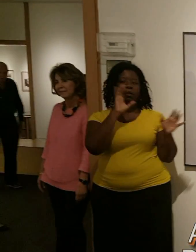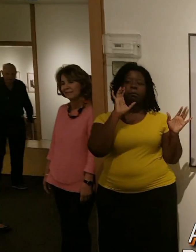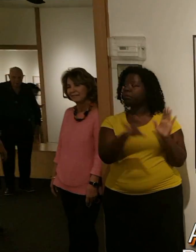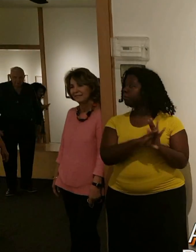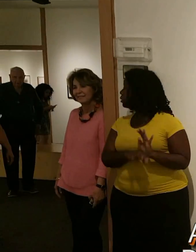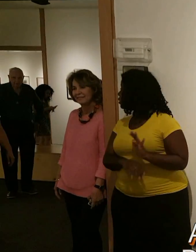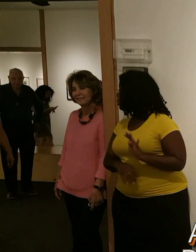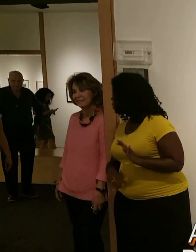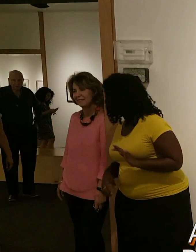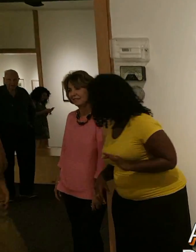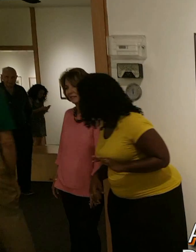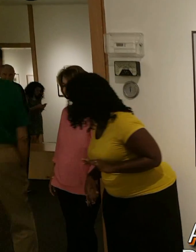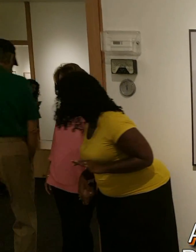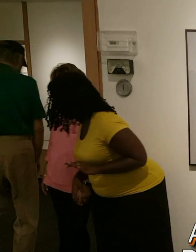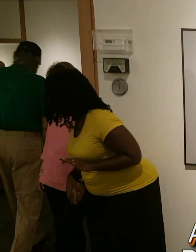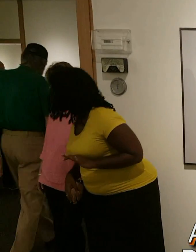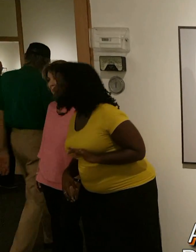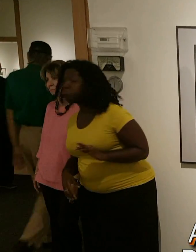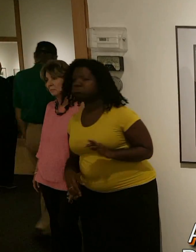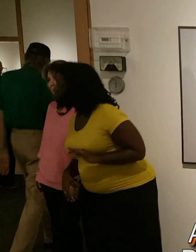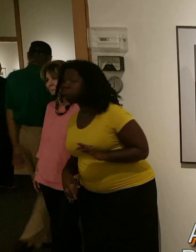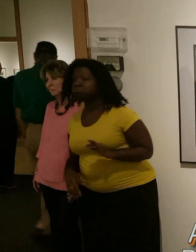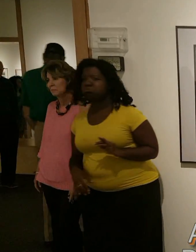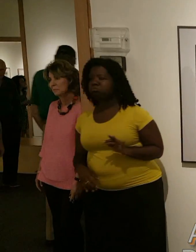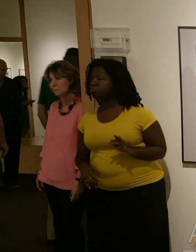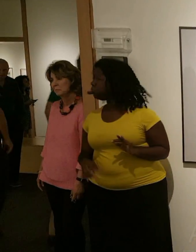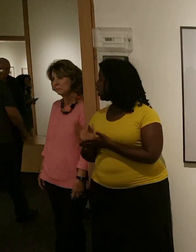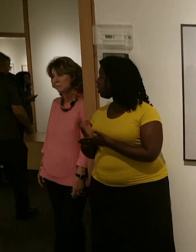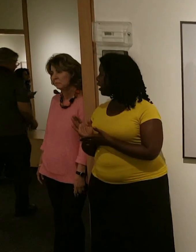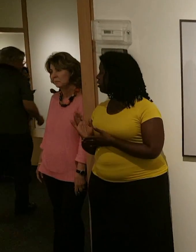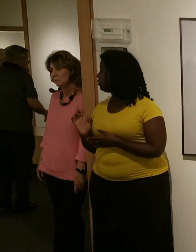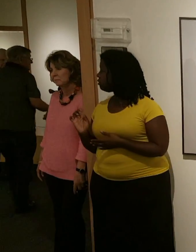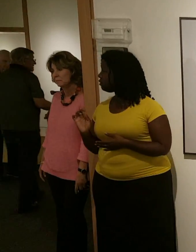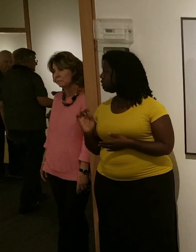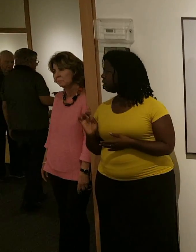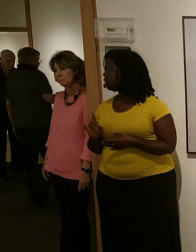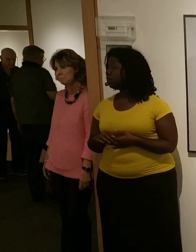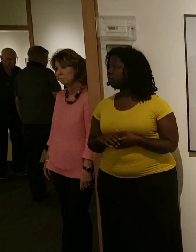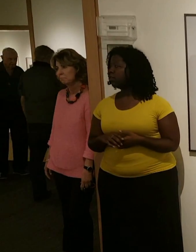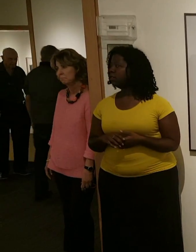photographs, and this is probably my most